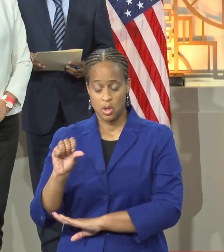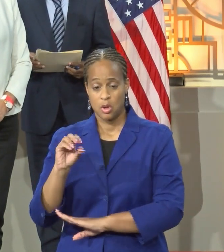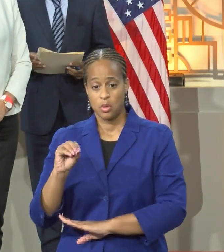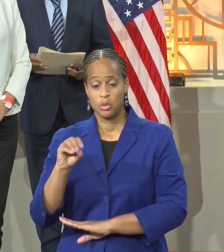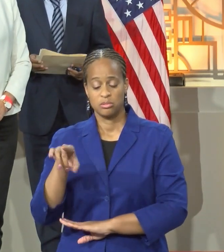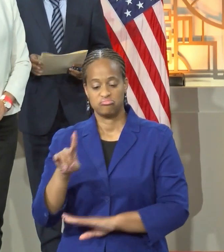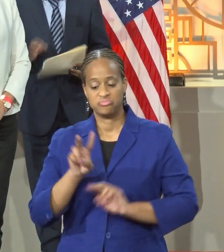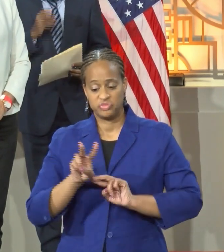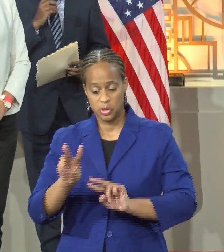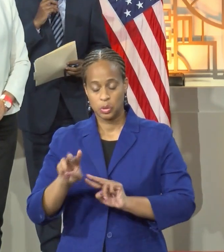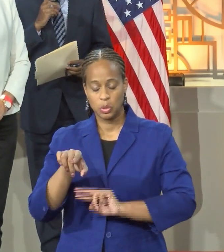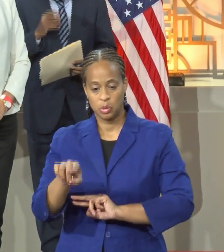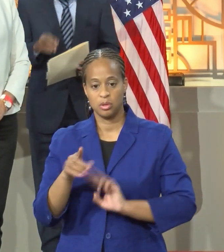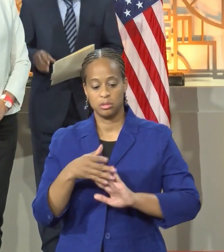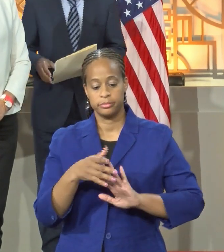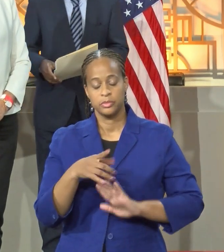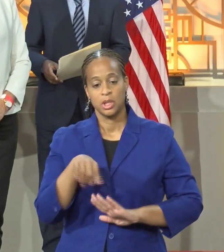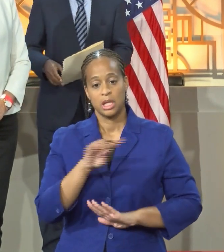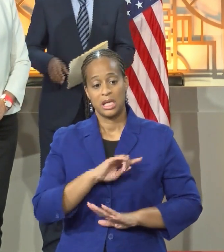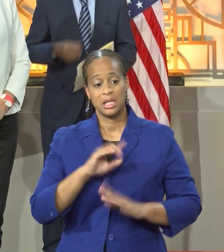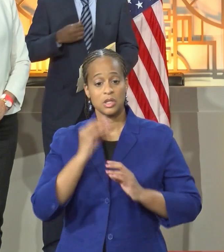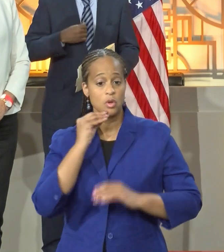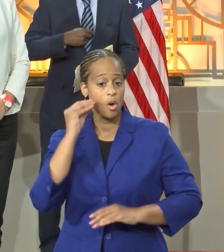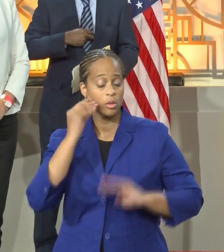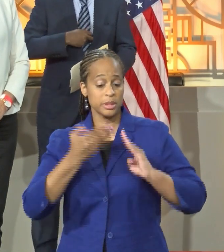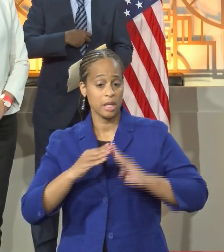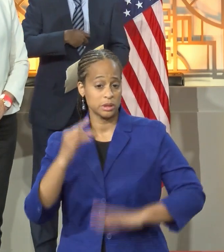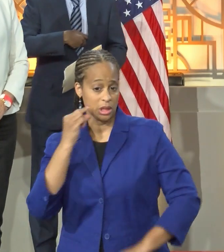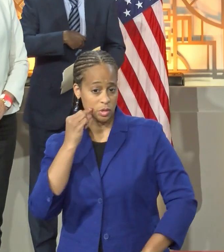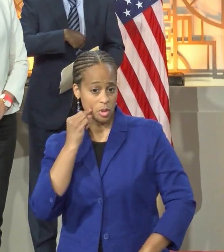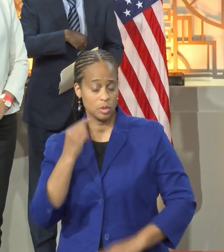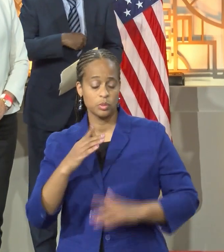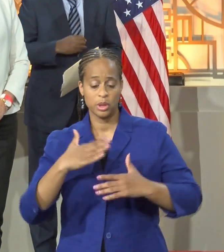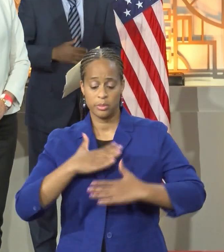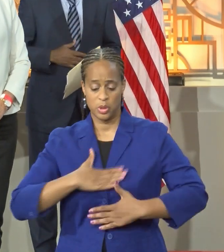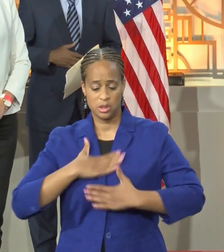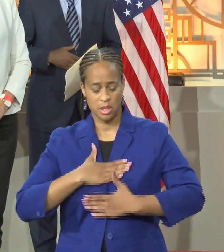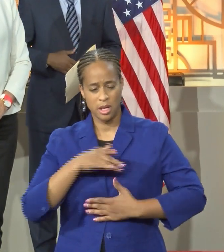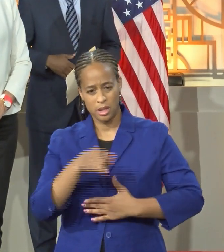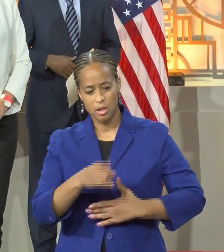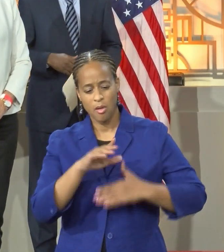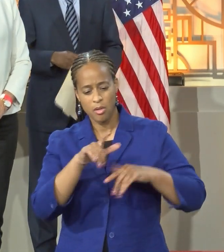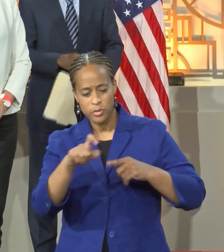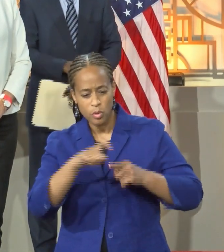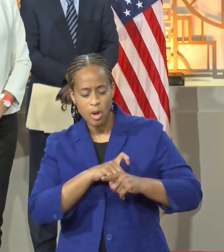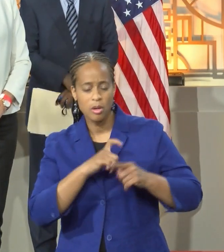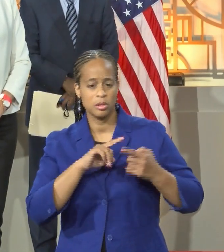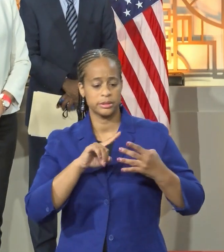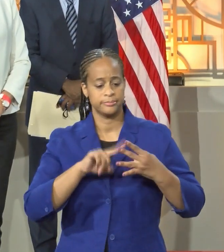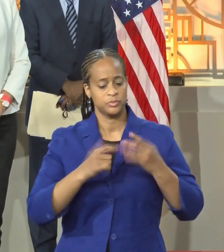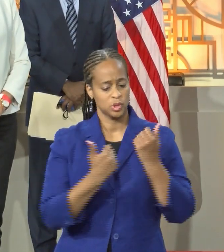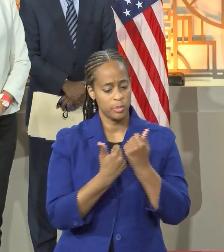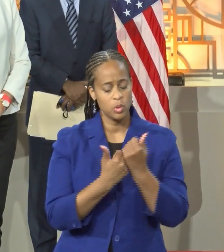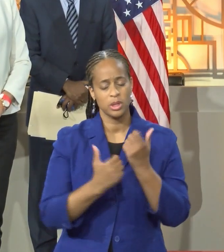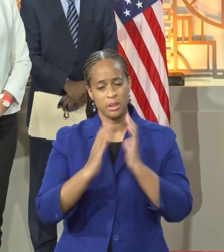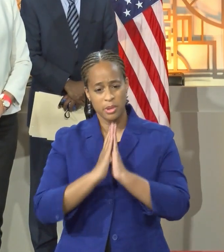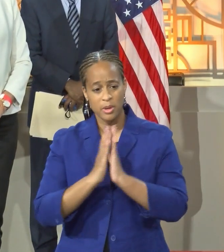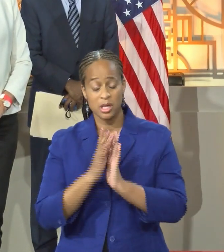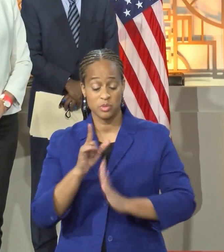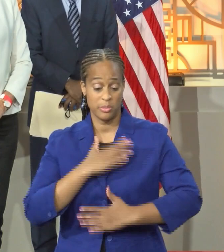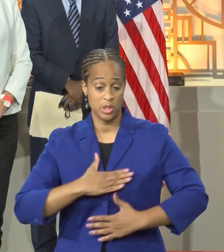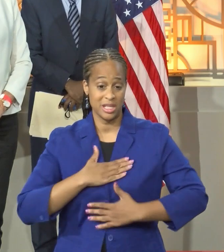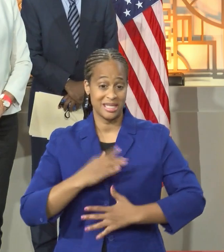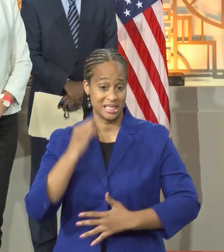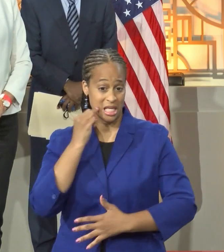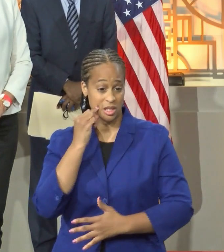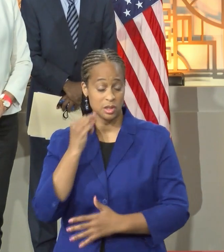Antonio. And again, appreciate the calls for support, the prayers. Appreciate the San Antonio Fire